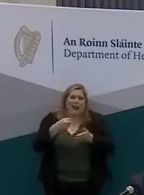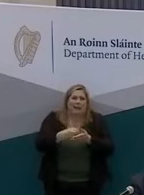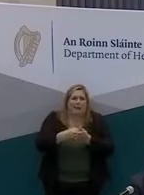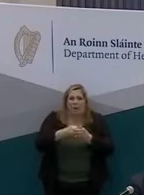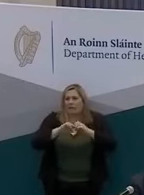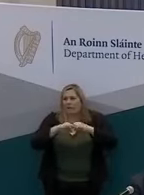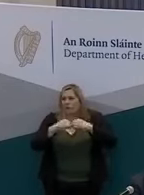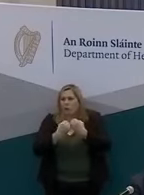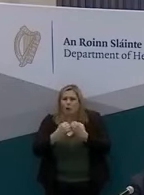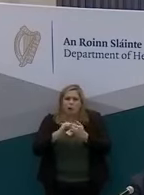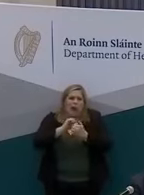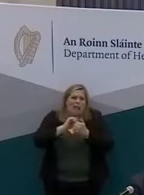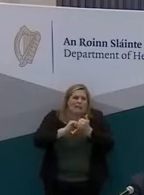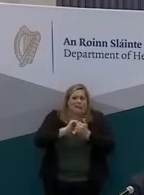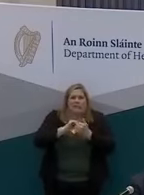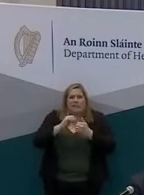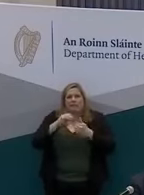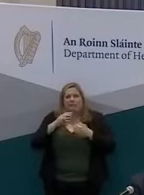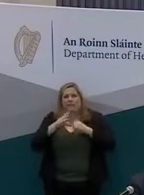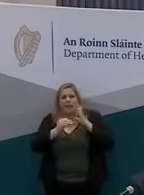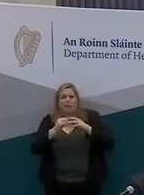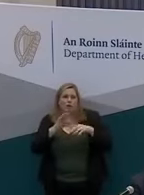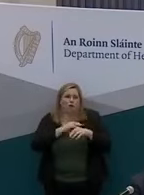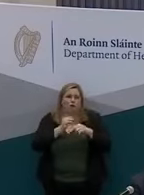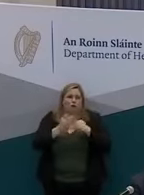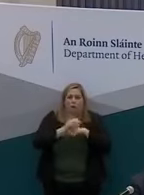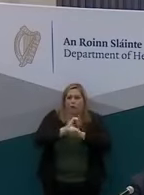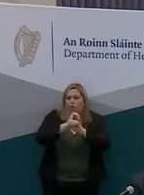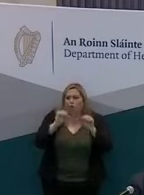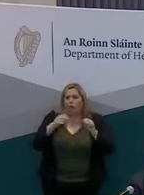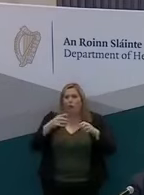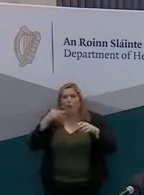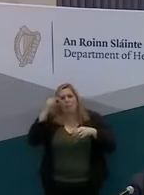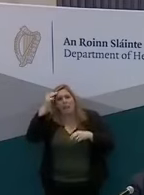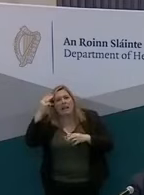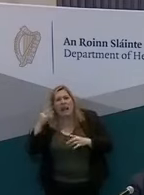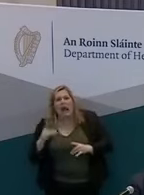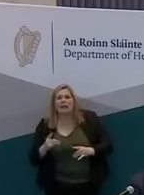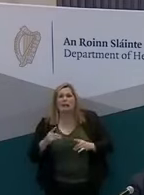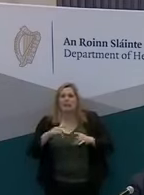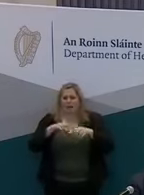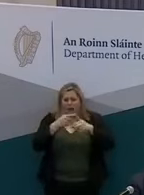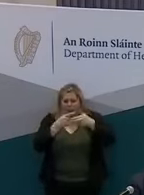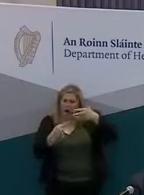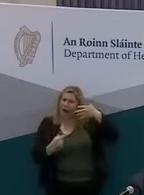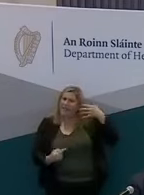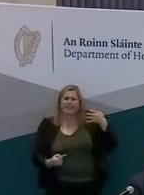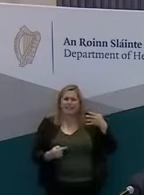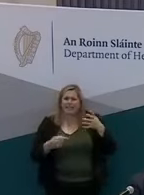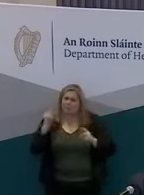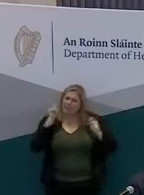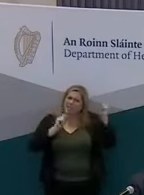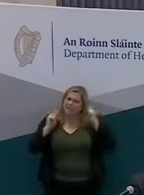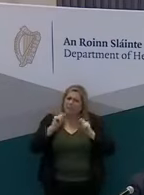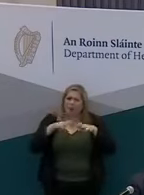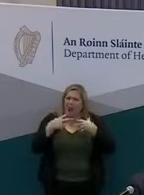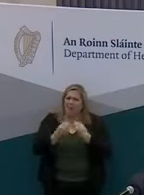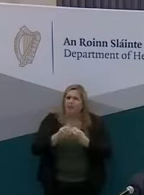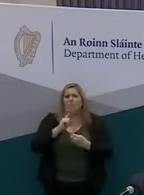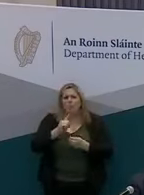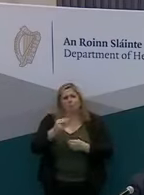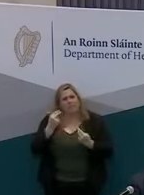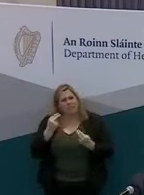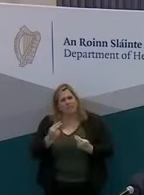that are good for your mental health without losing control of the disease. So it doesn't seem to me to be a viable strategy